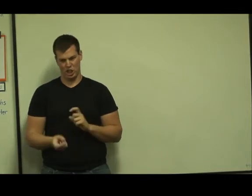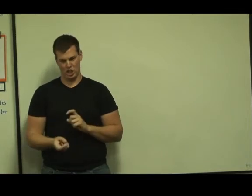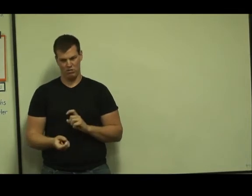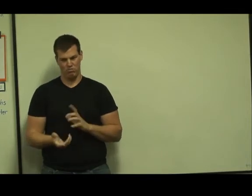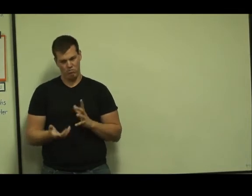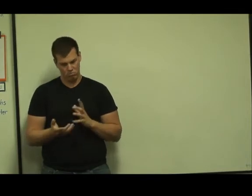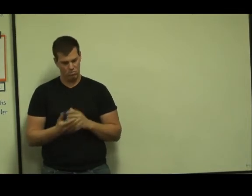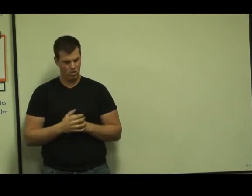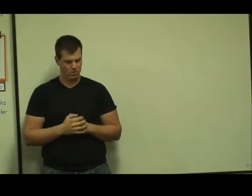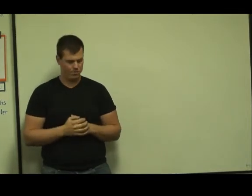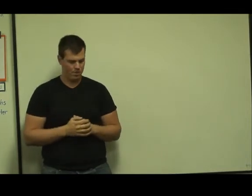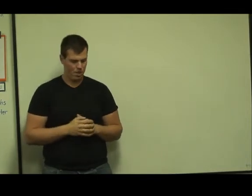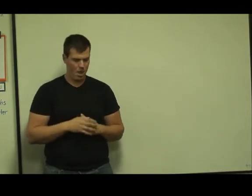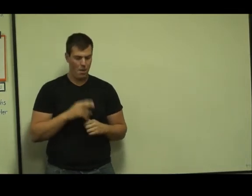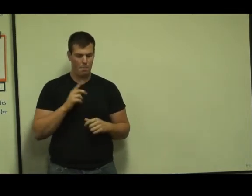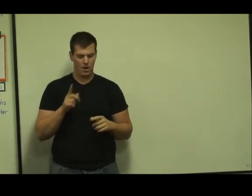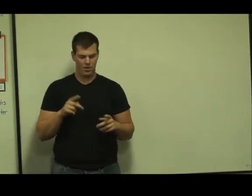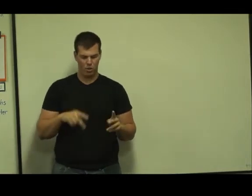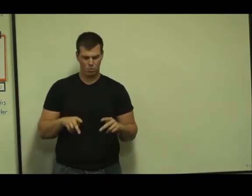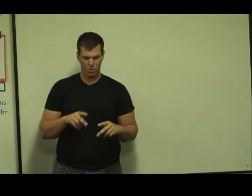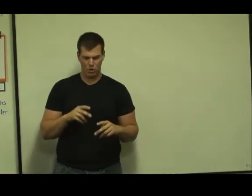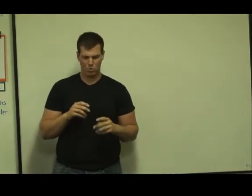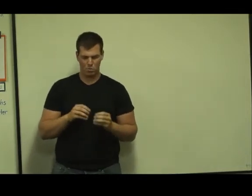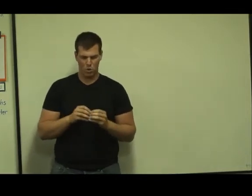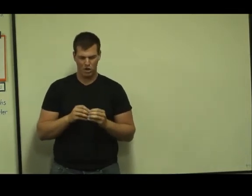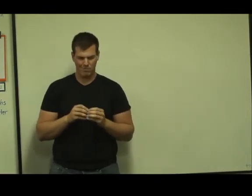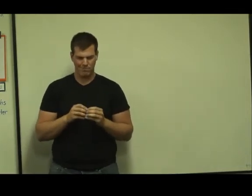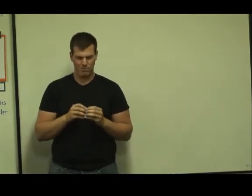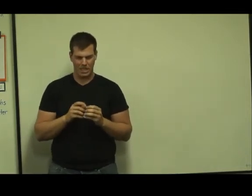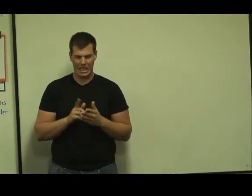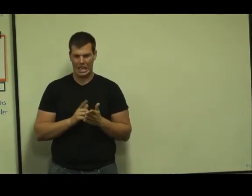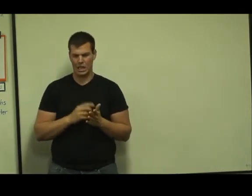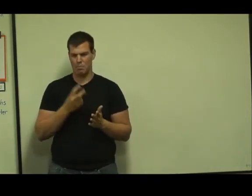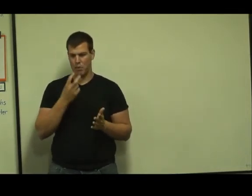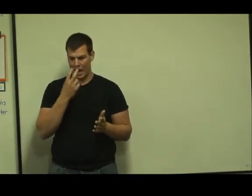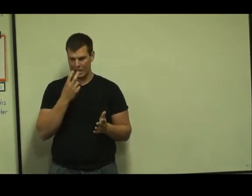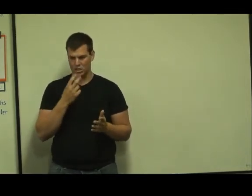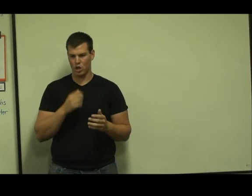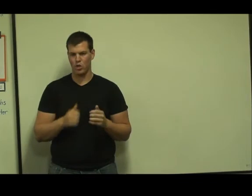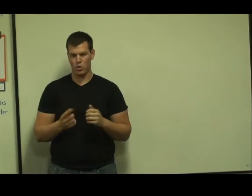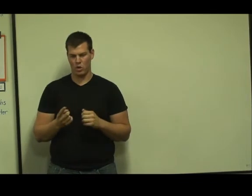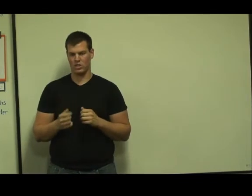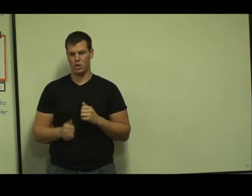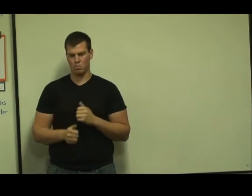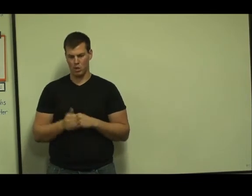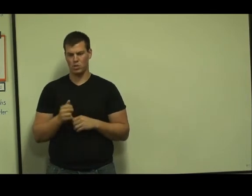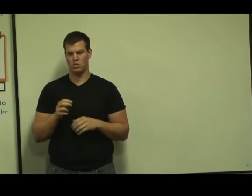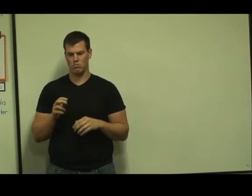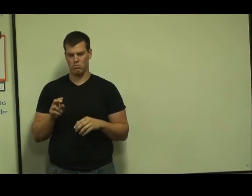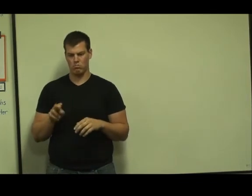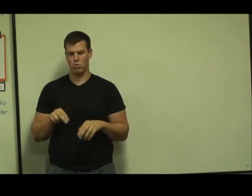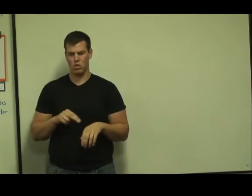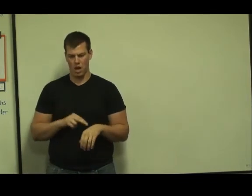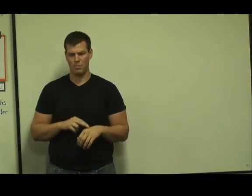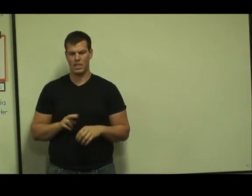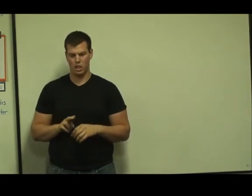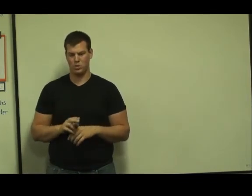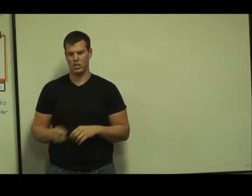change, but those people want easily guide, but the one that most commonly used to the